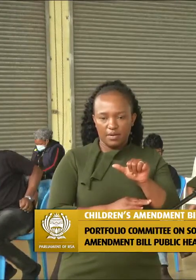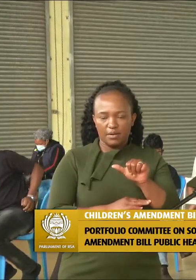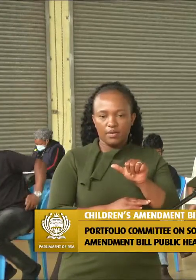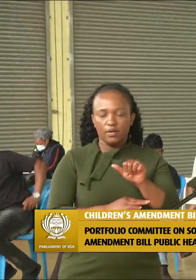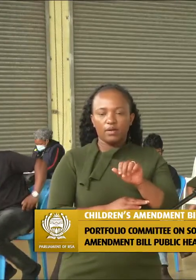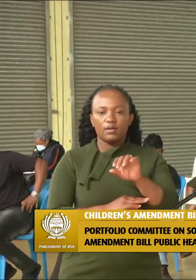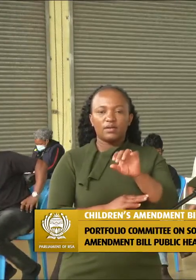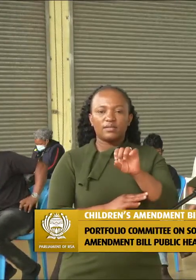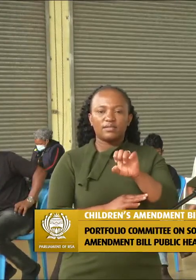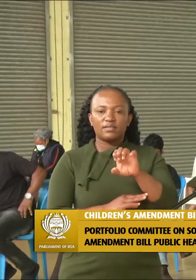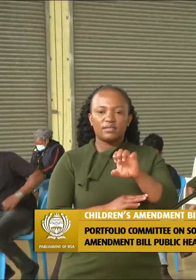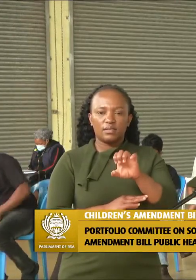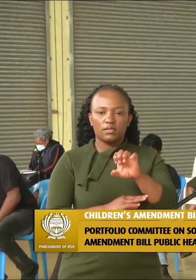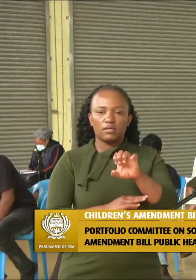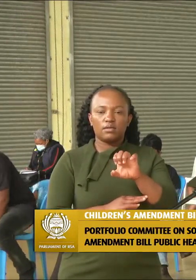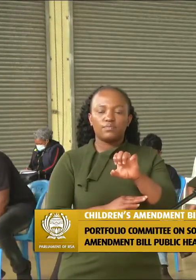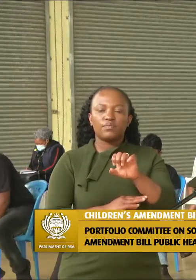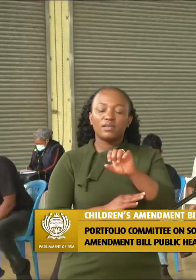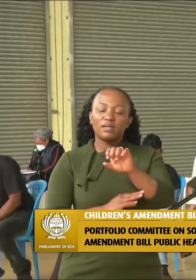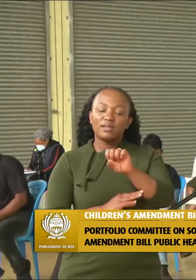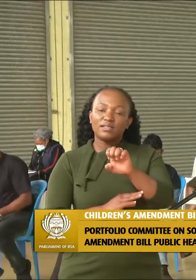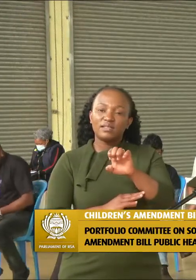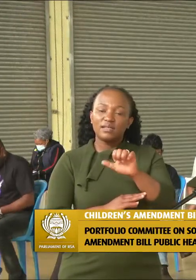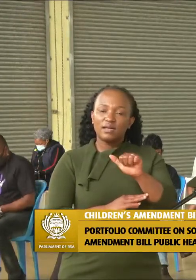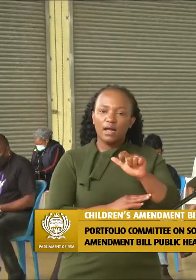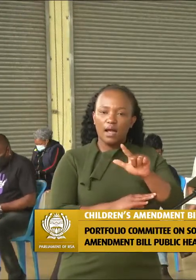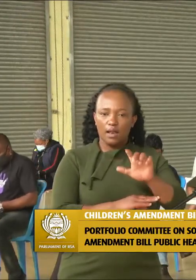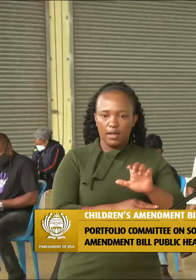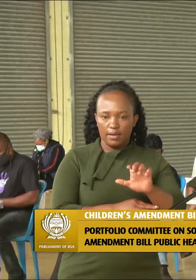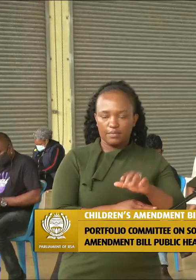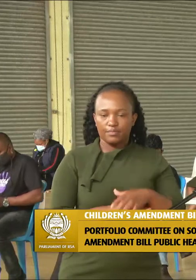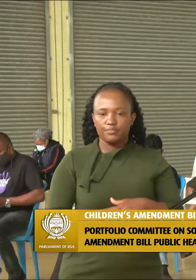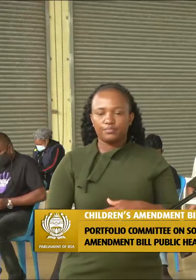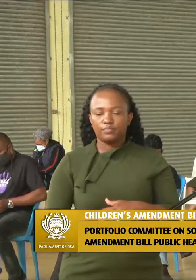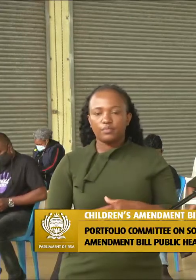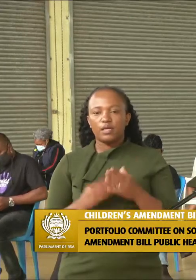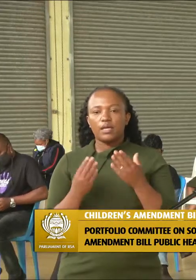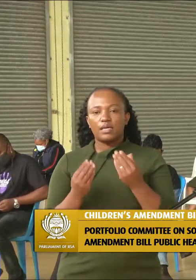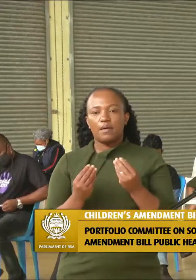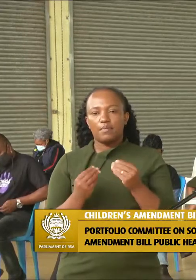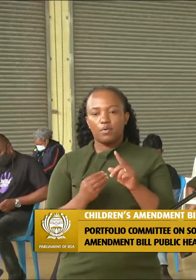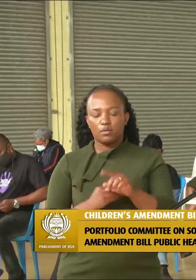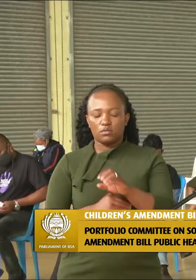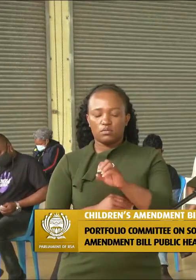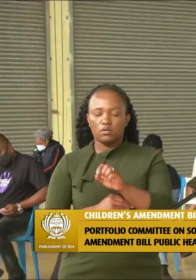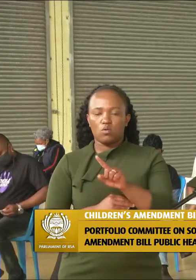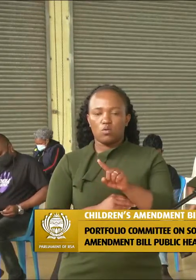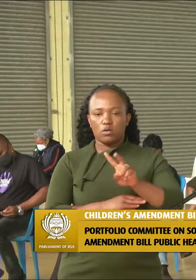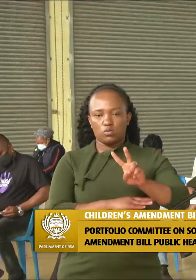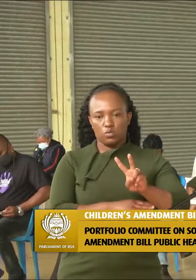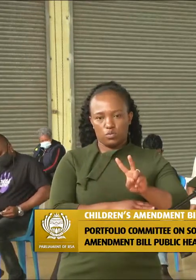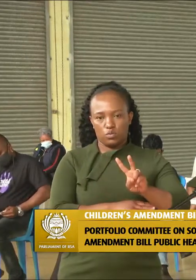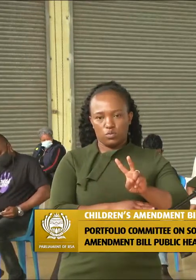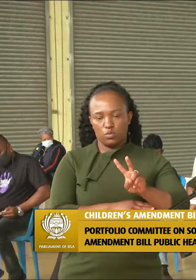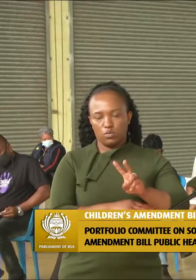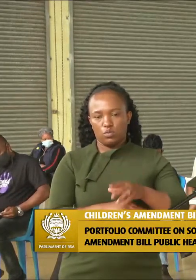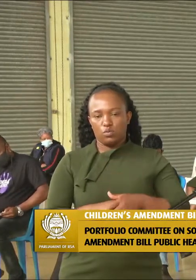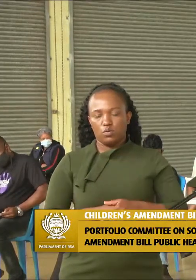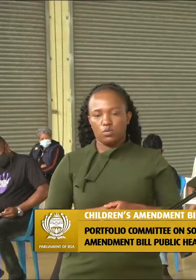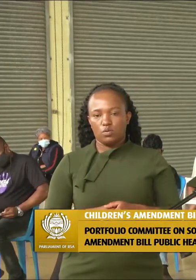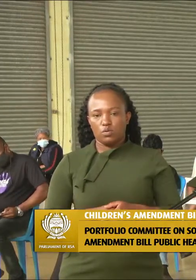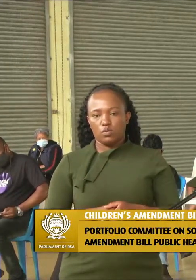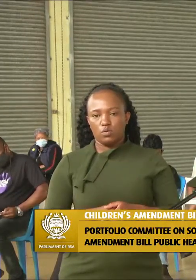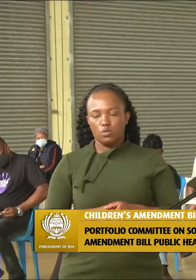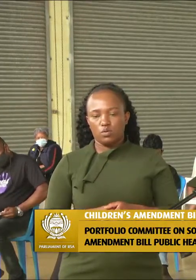lakhe uPetunia Siyale. Her office number is 012 Inombolo